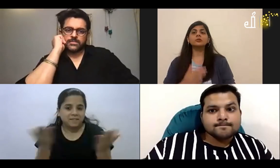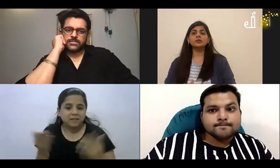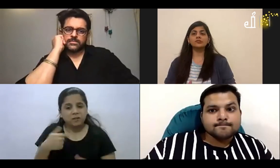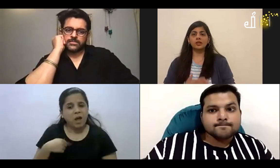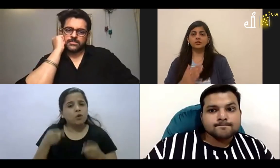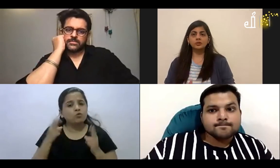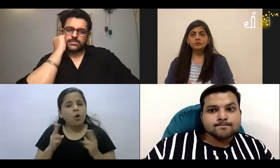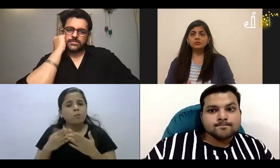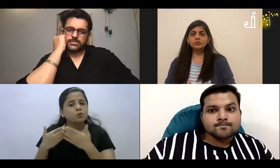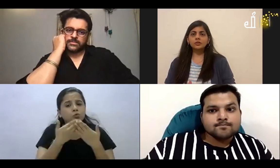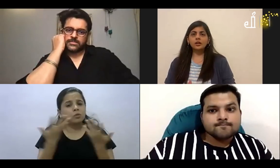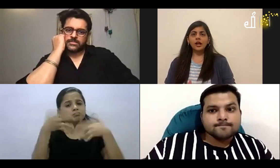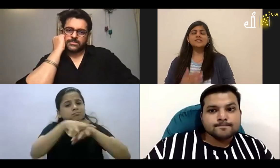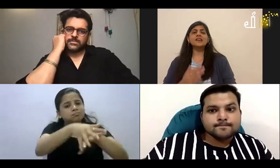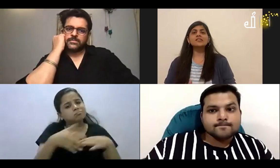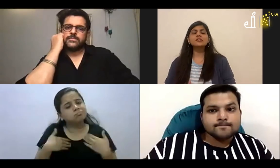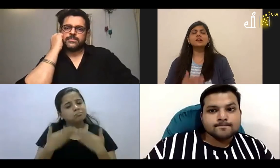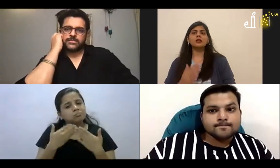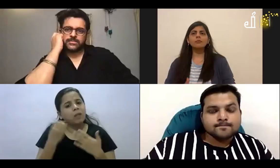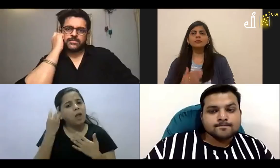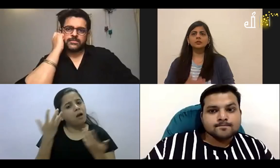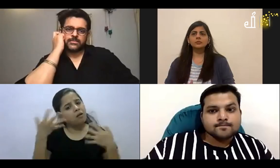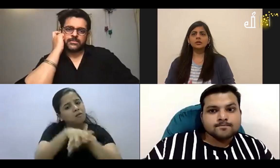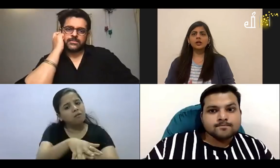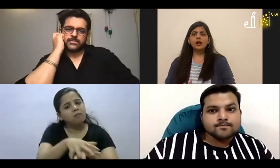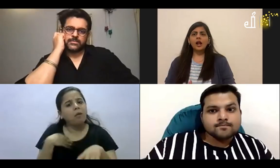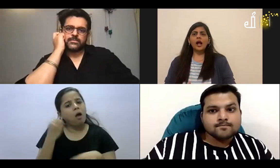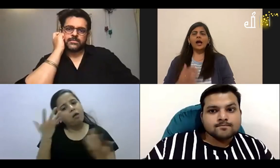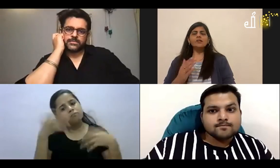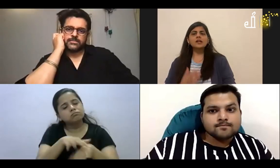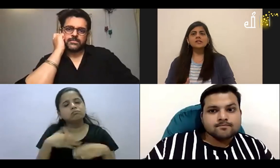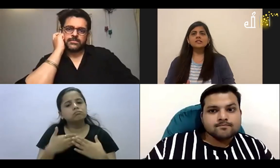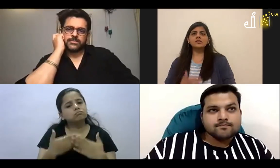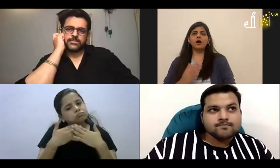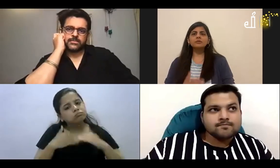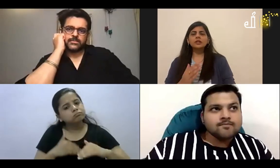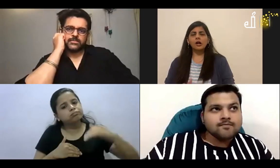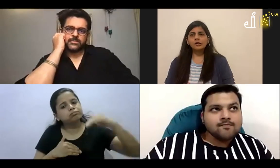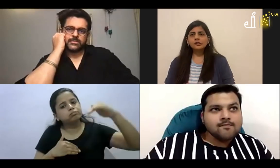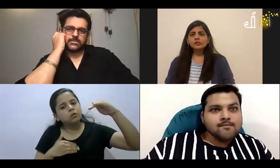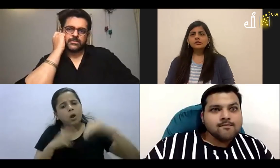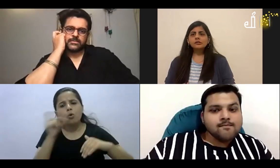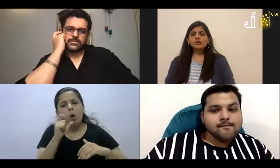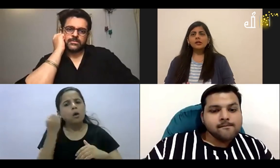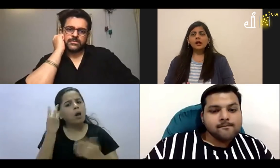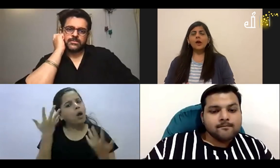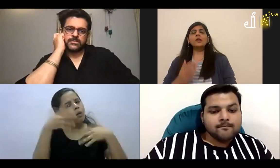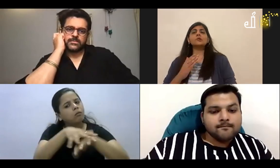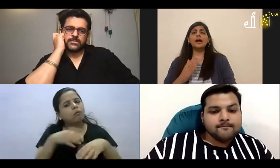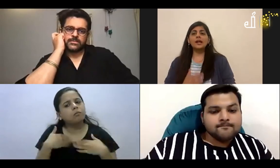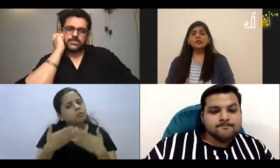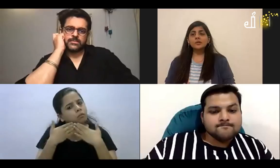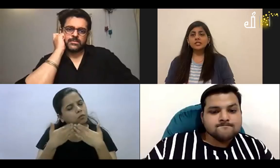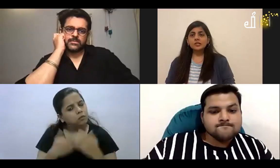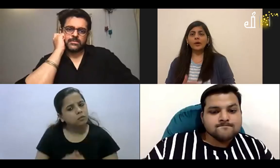normal stream school. I studied in a normal school. I studied in normal college. I went